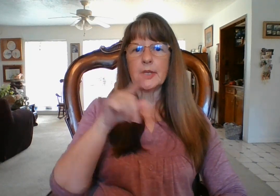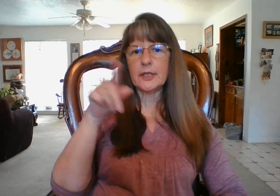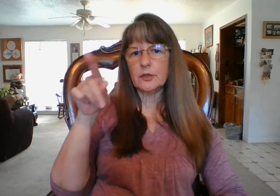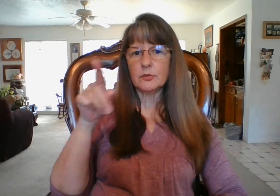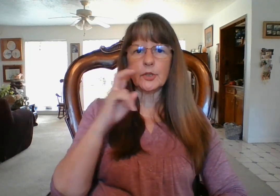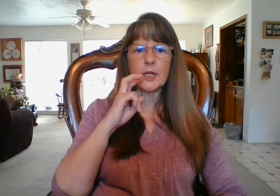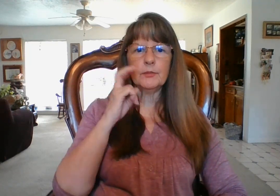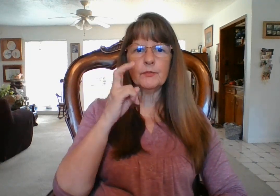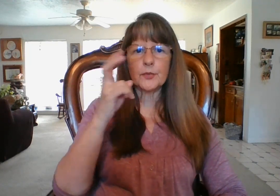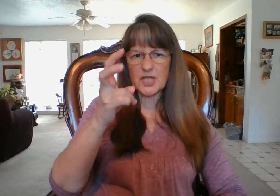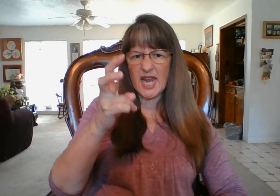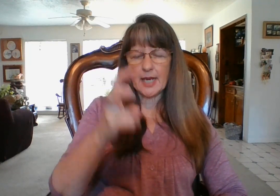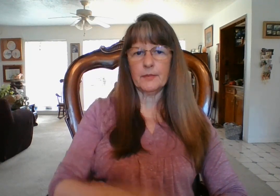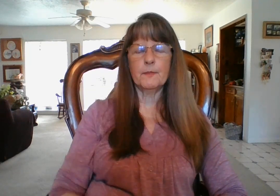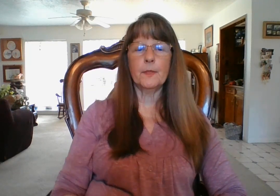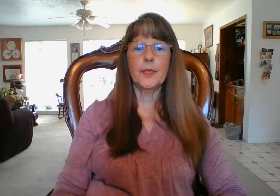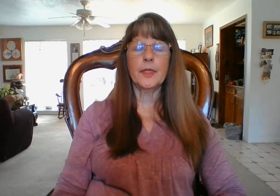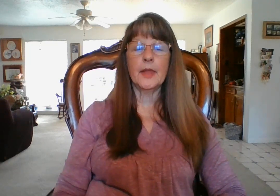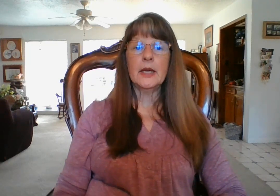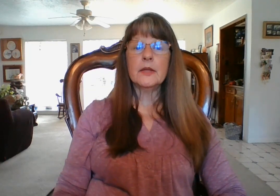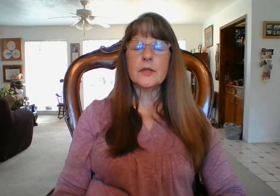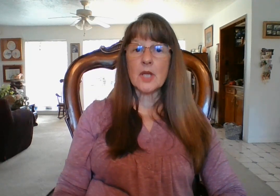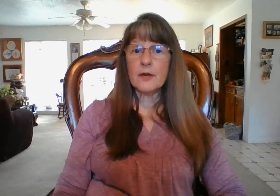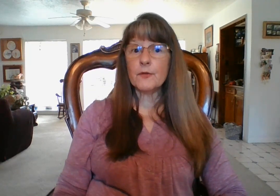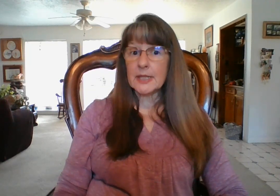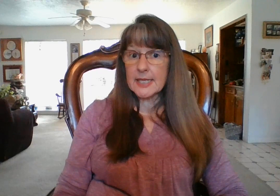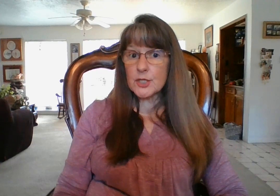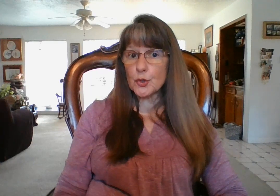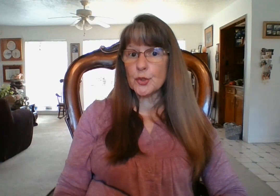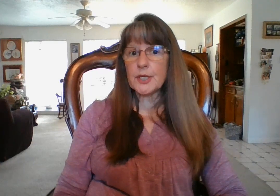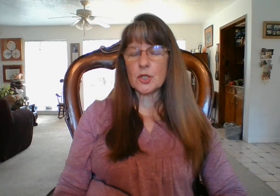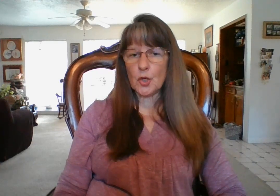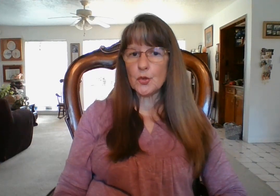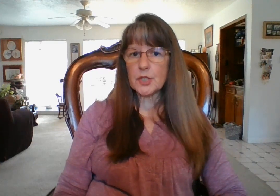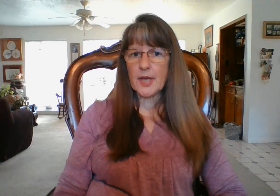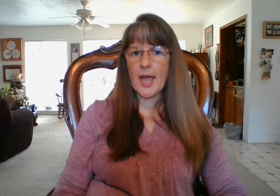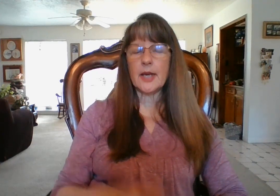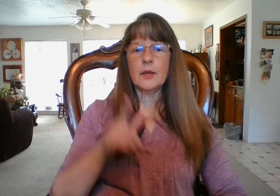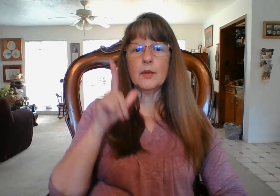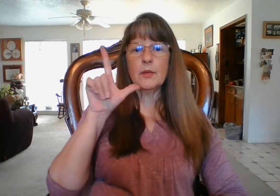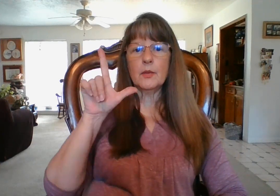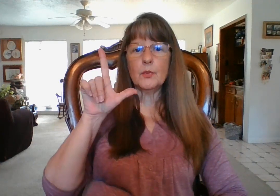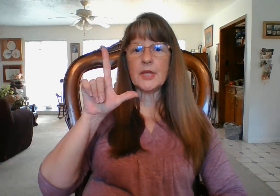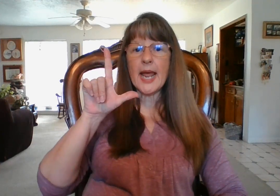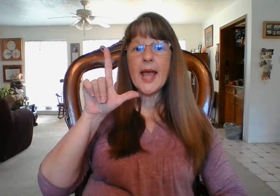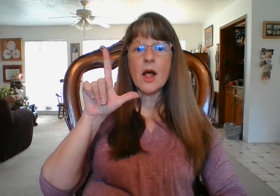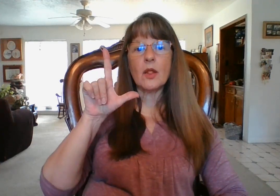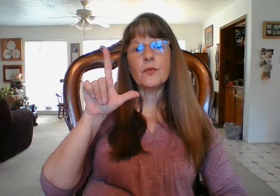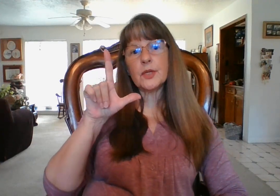swirly looking for snake. The sign for lizard is close to that with an L for